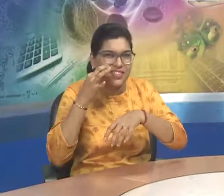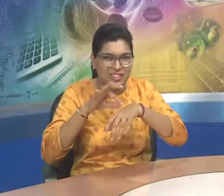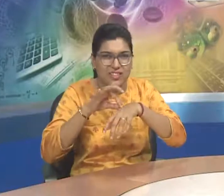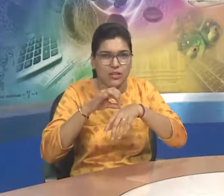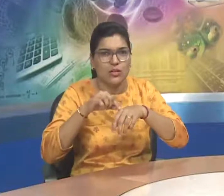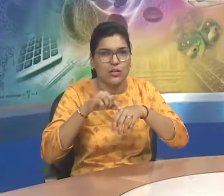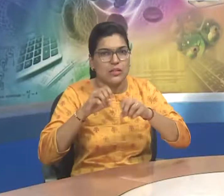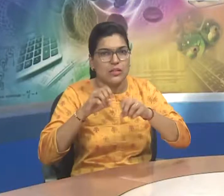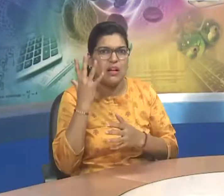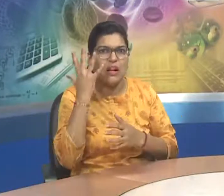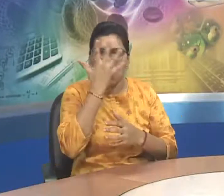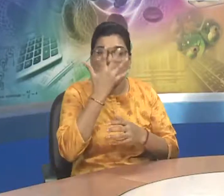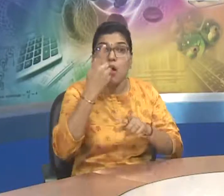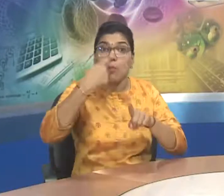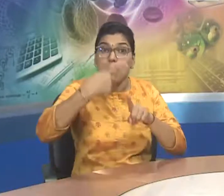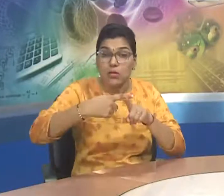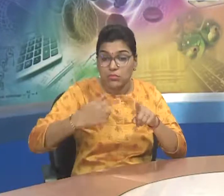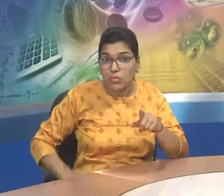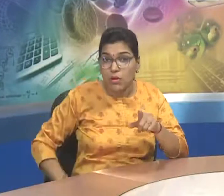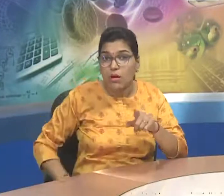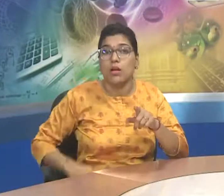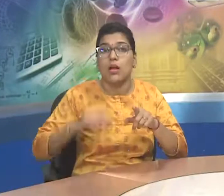he also began to